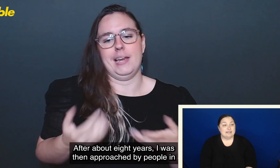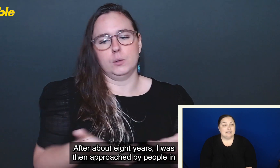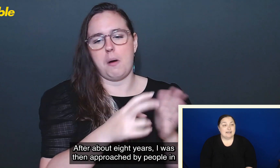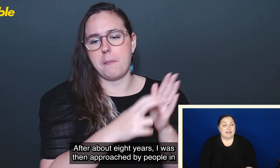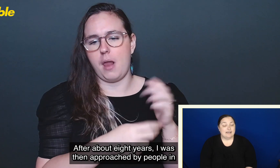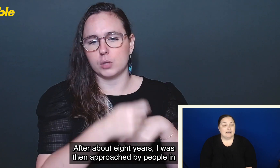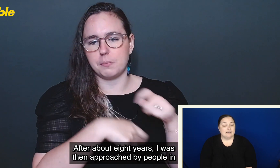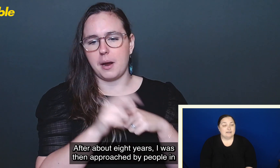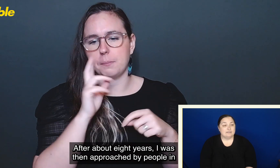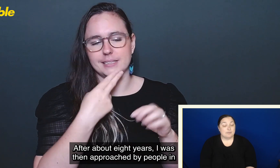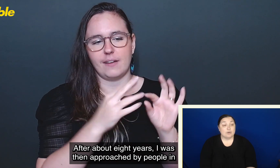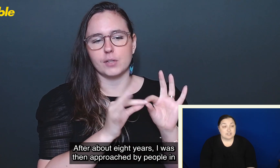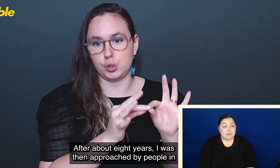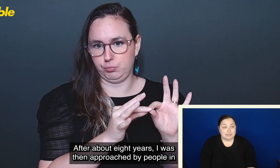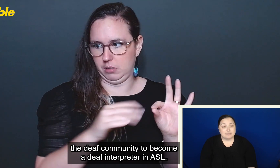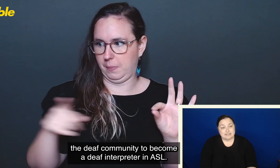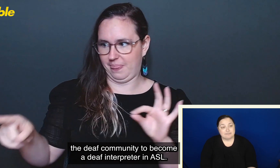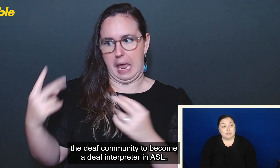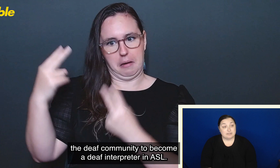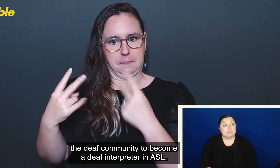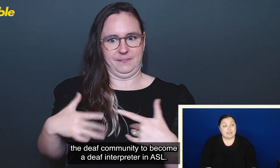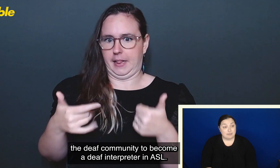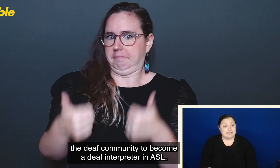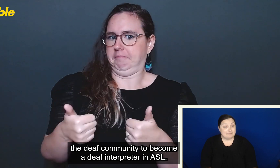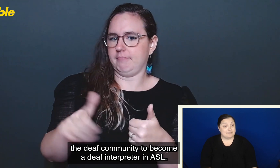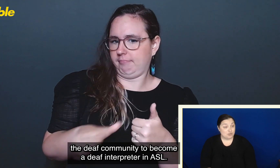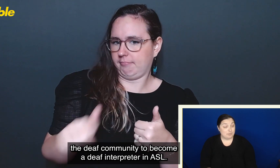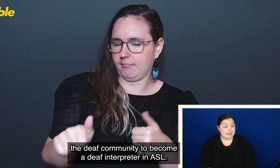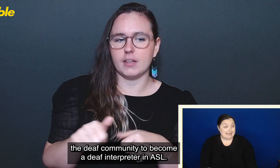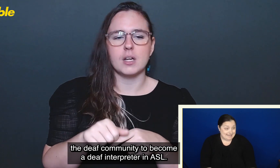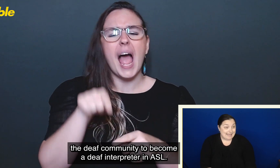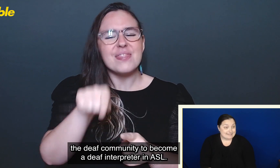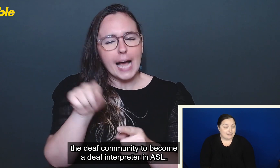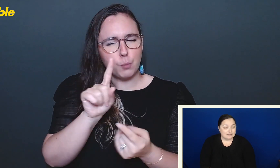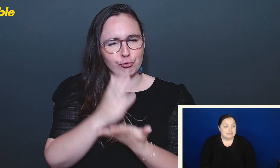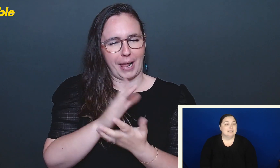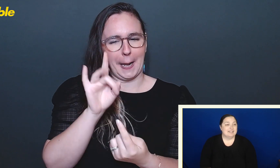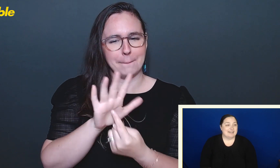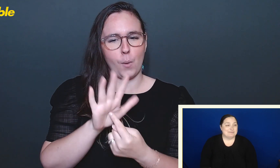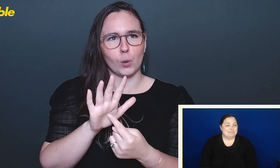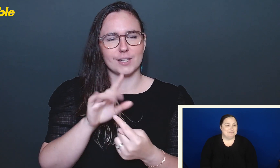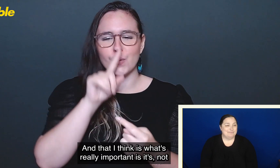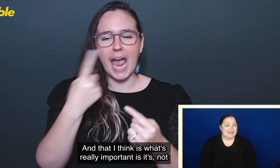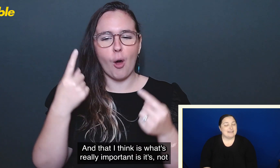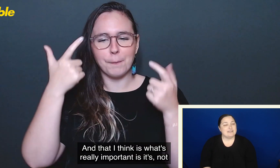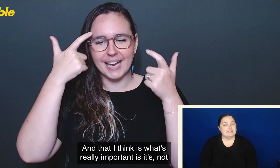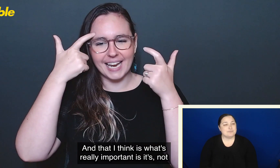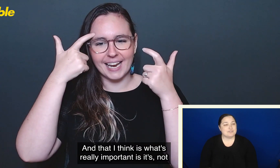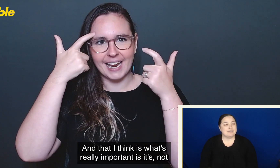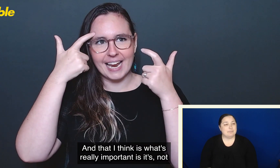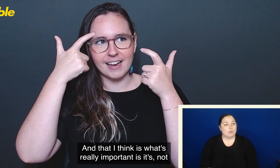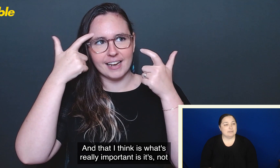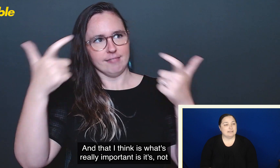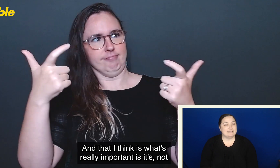was then approached by people in the deaf community to become a deaf interpreter in ASL. And that, I